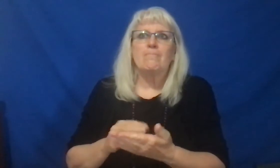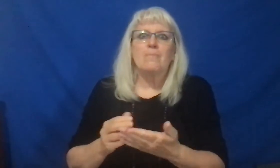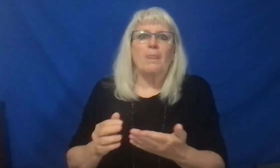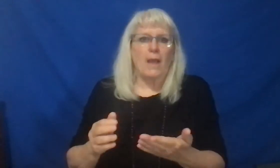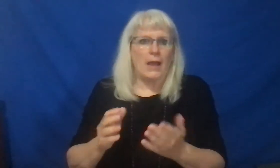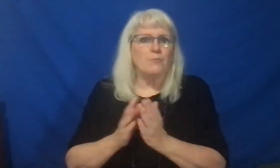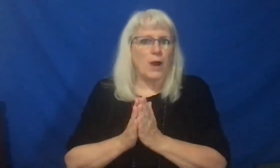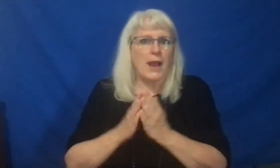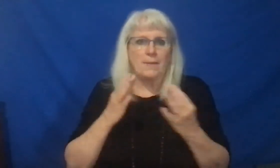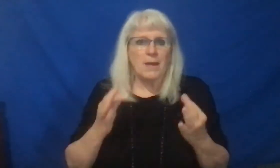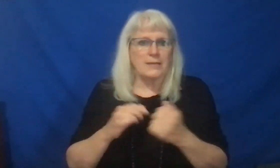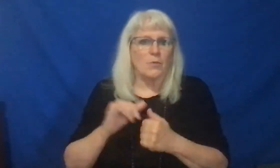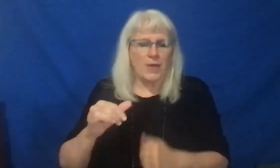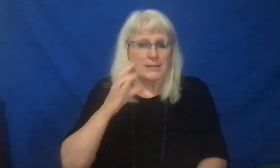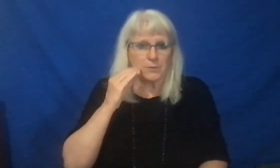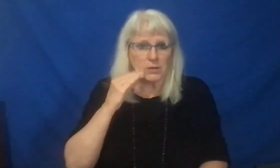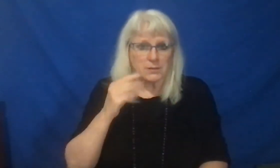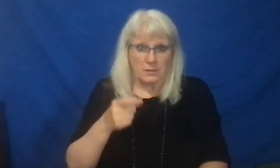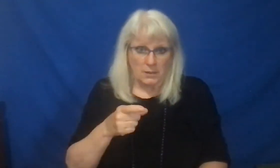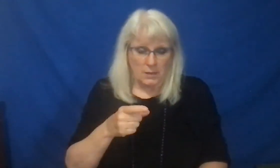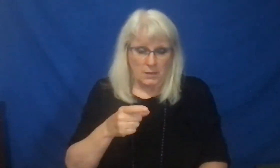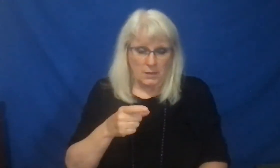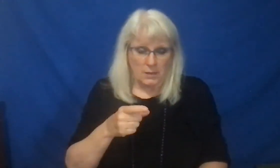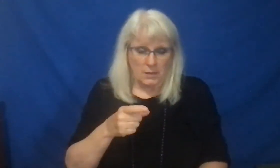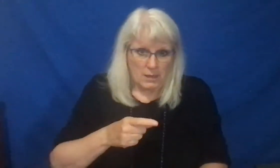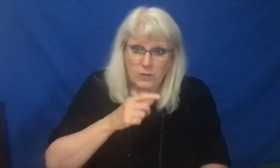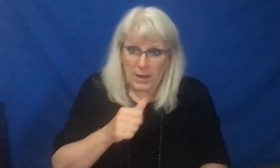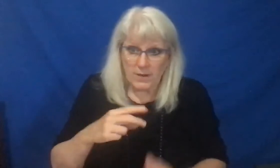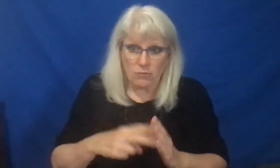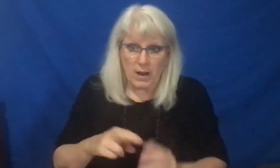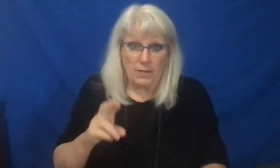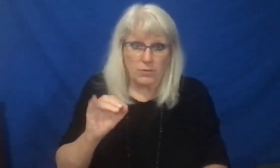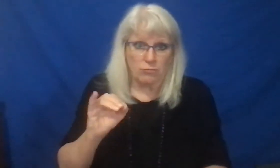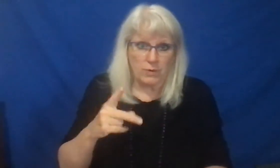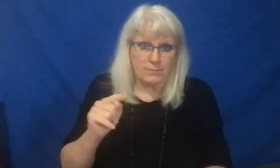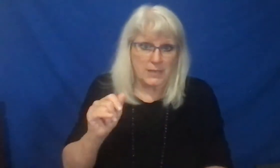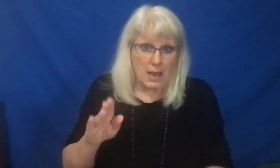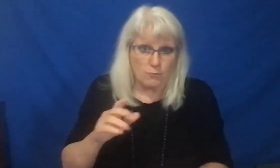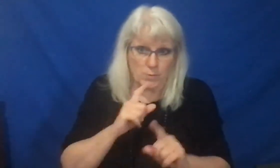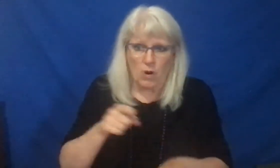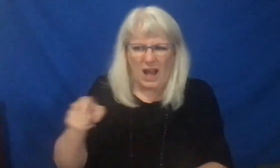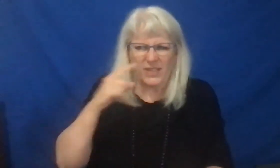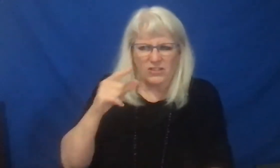I hope, if you haven't read the RipTab report, I think that we do have a link in the chat to it. Please read